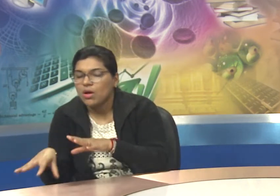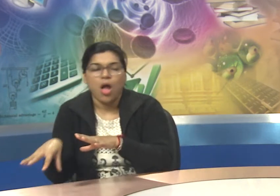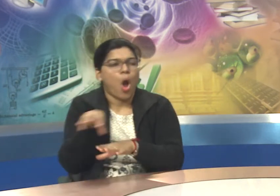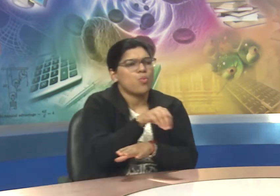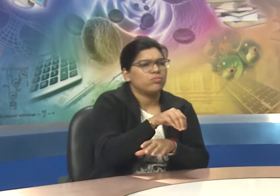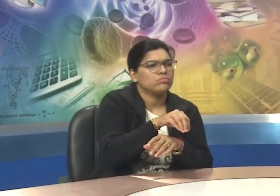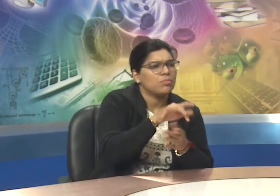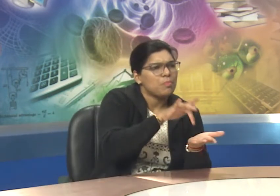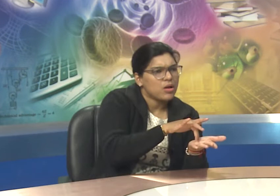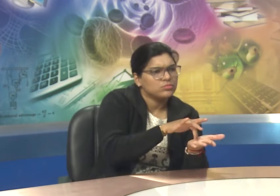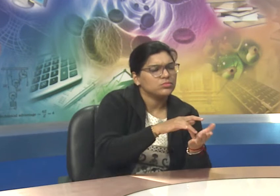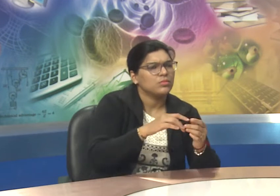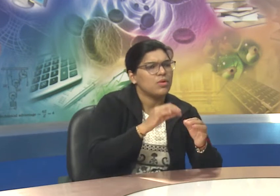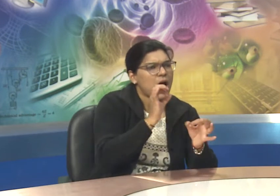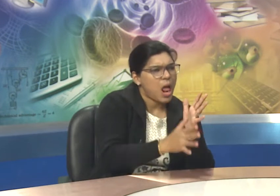of the surrounding